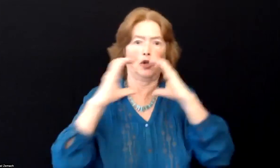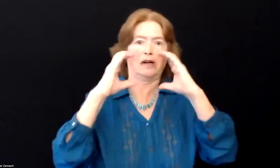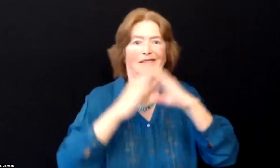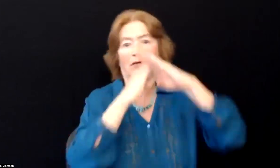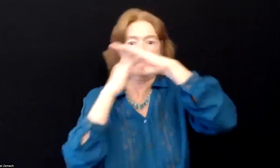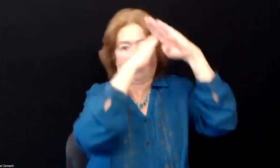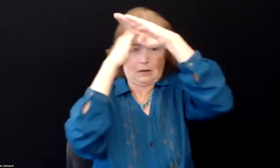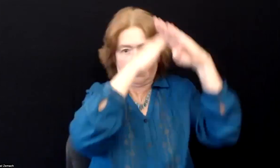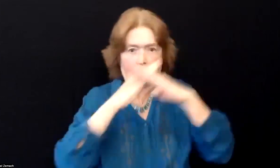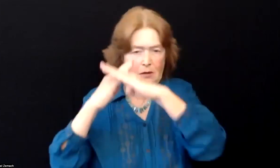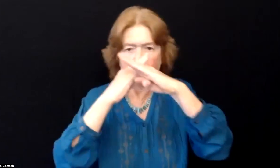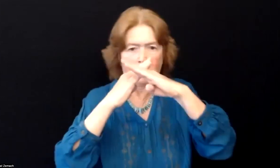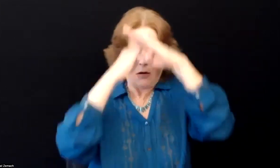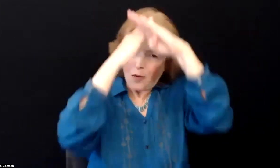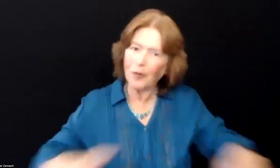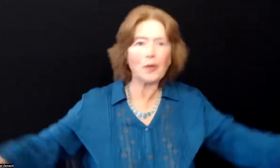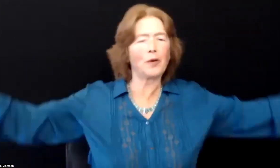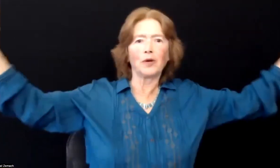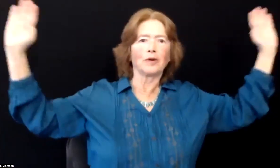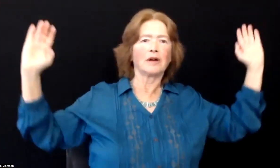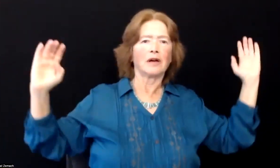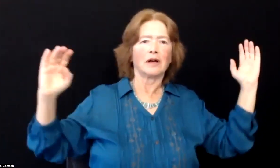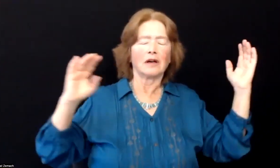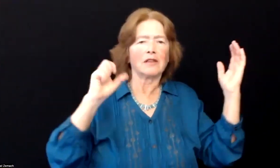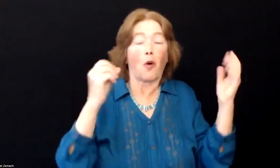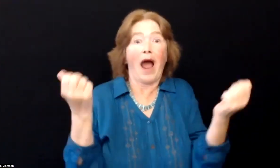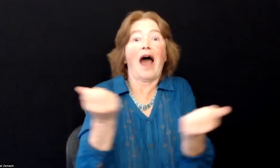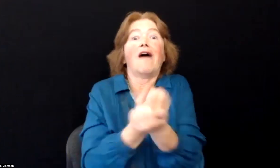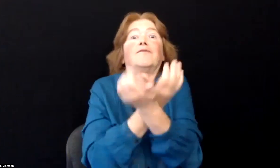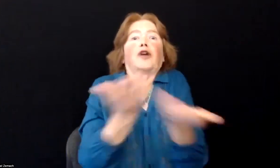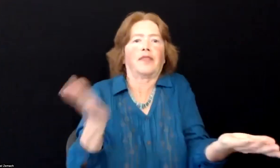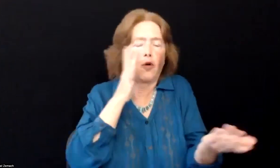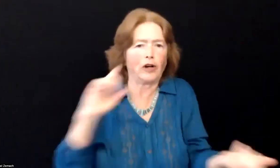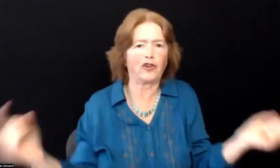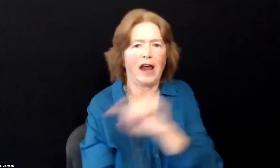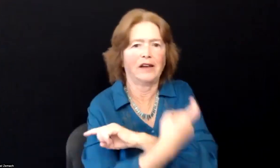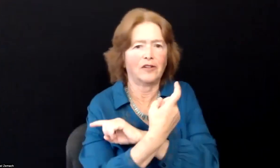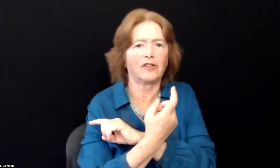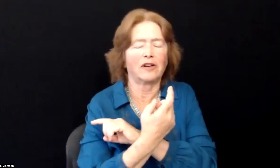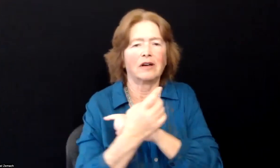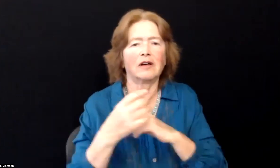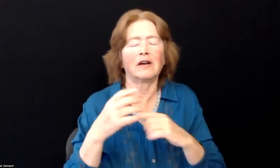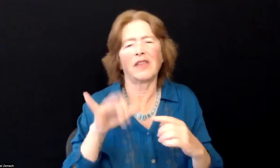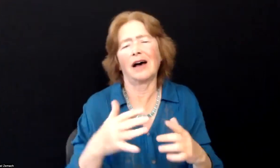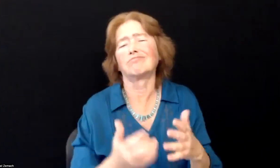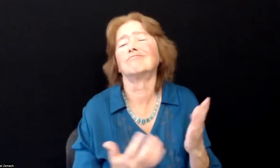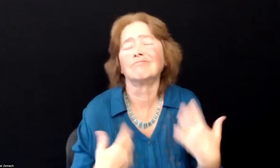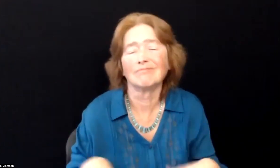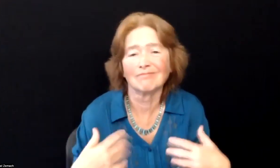barriers constantly, but if those barriers were to go away, everything would change.